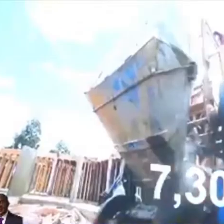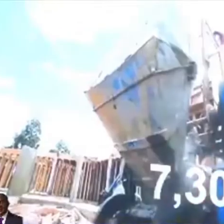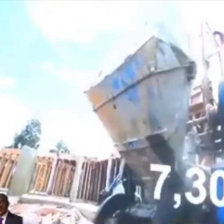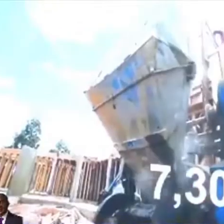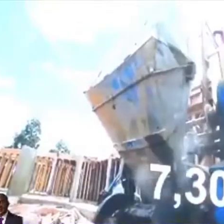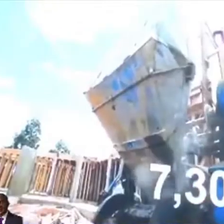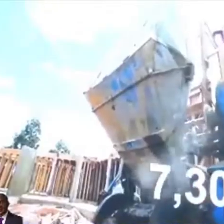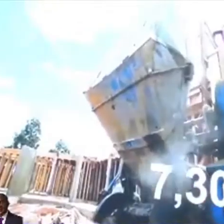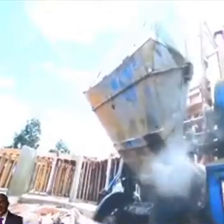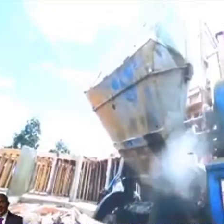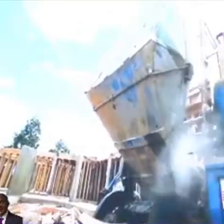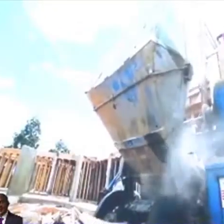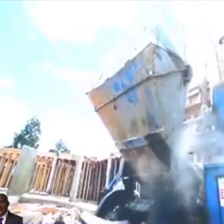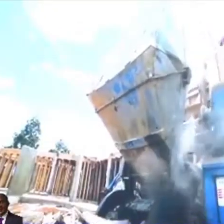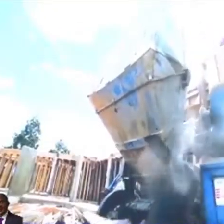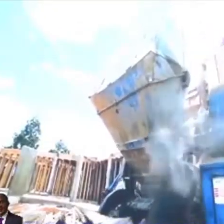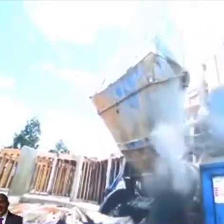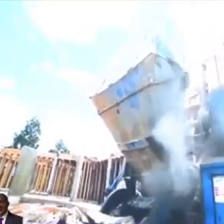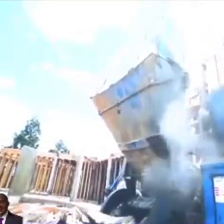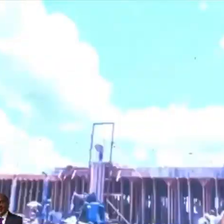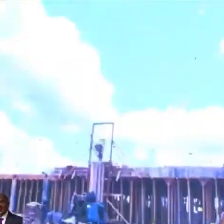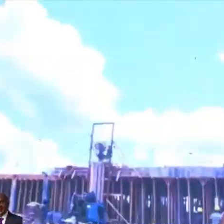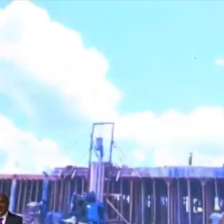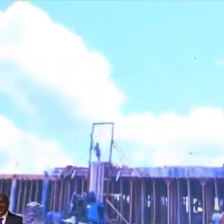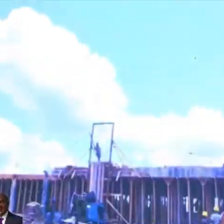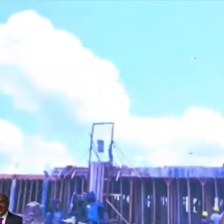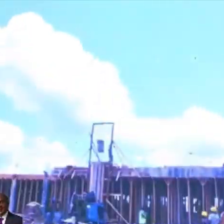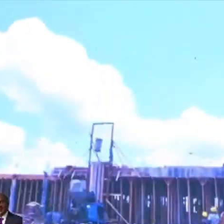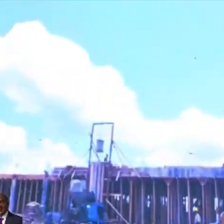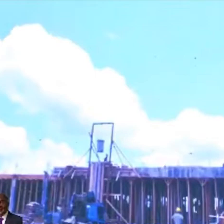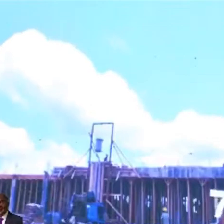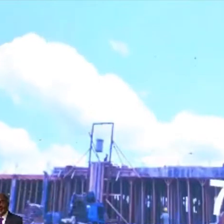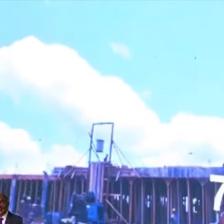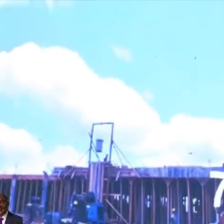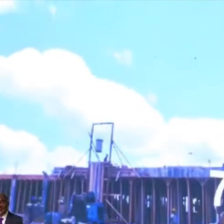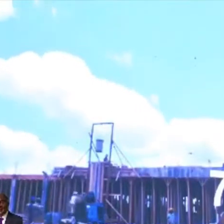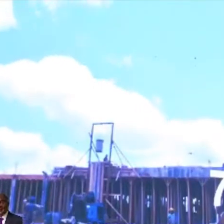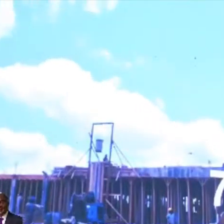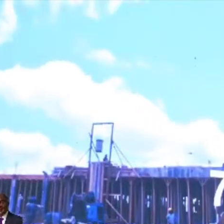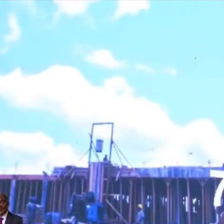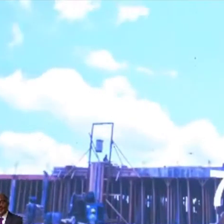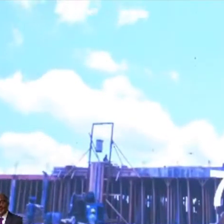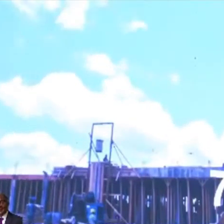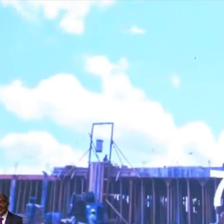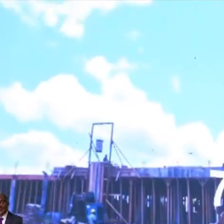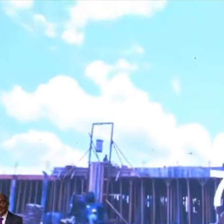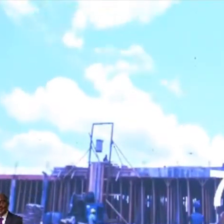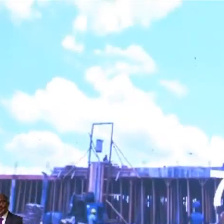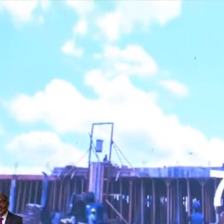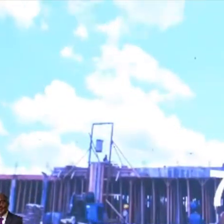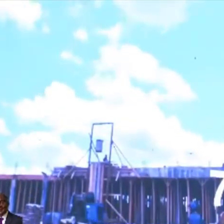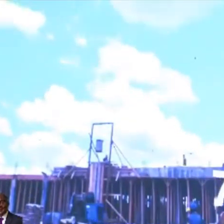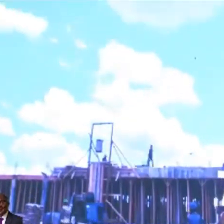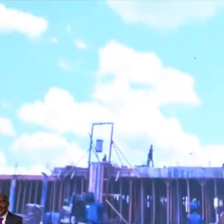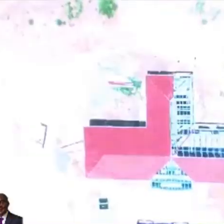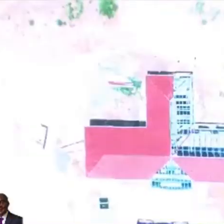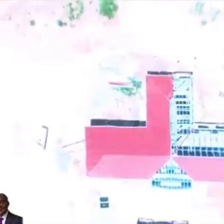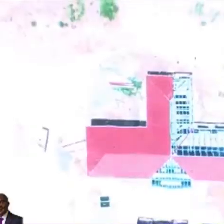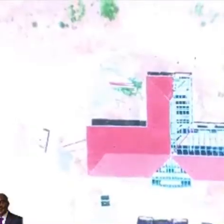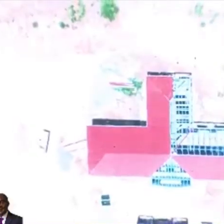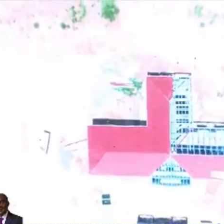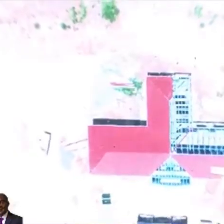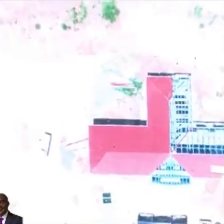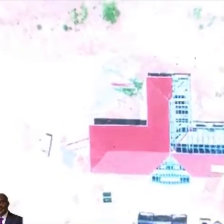time. Beyond these, the government has further built 73 staff bungalows and flats, giving homes to over